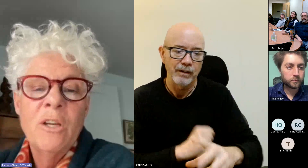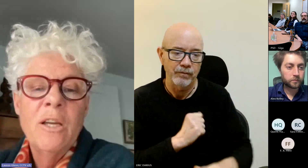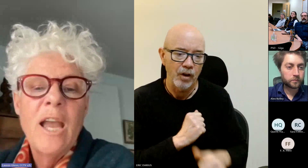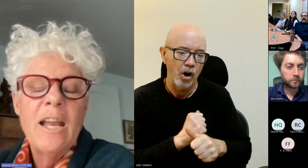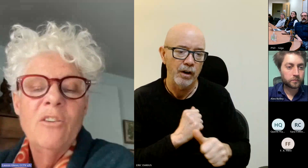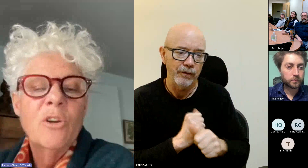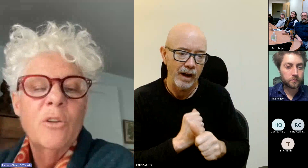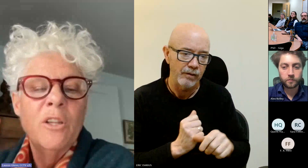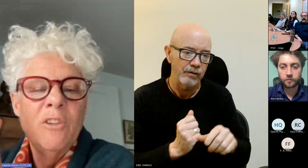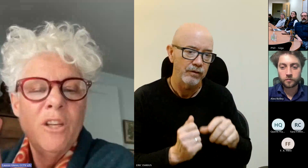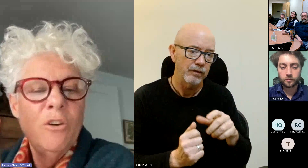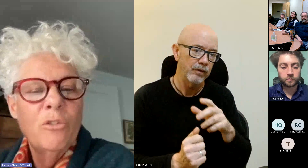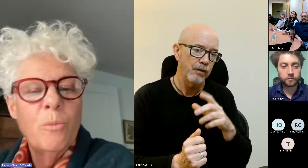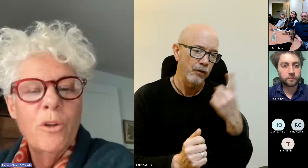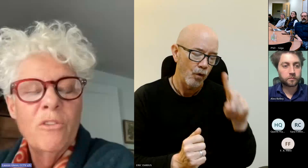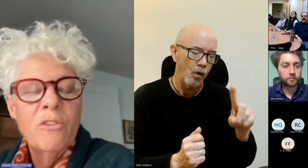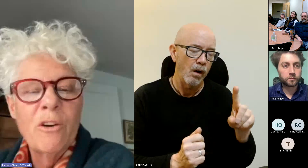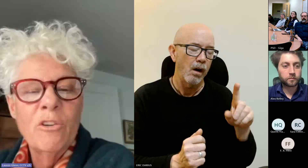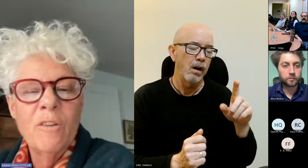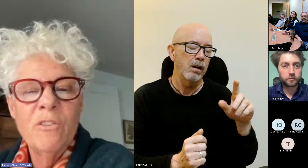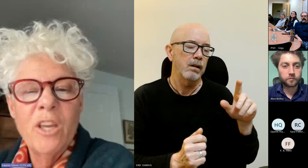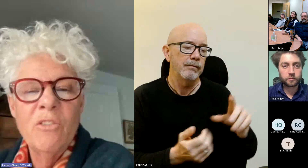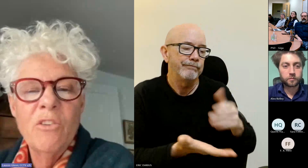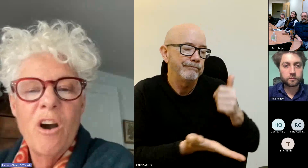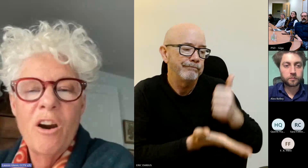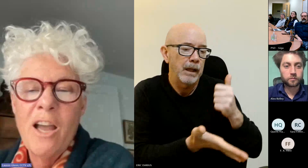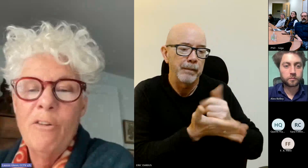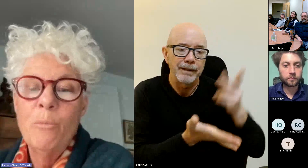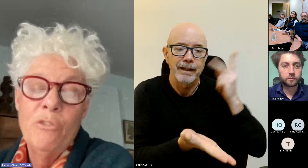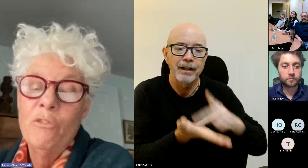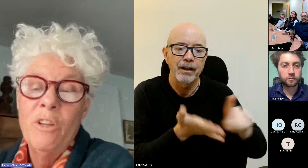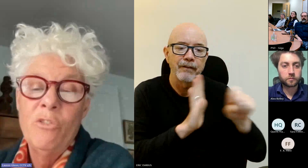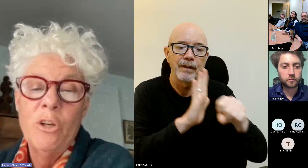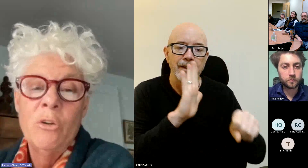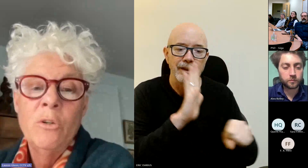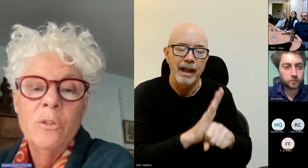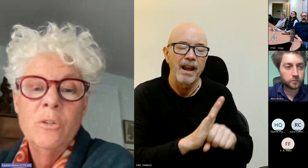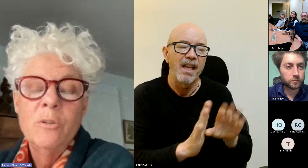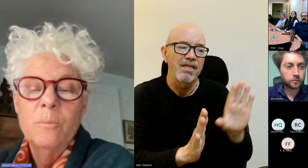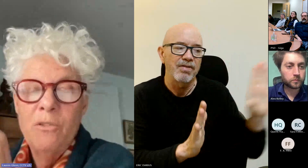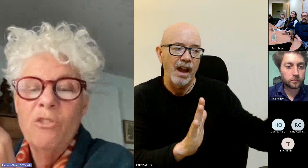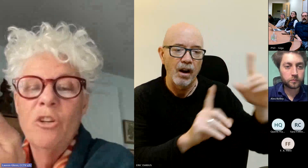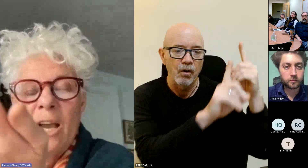office and to continue to support the Secretary of State's archival preservation